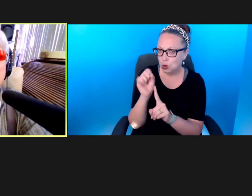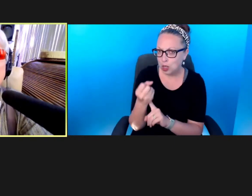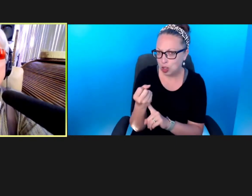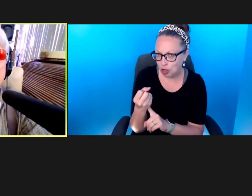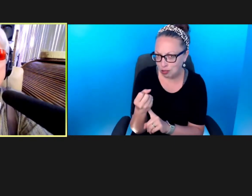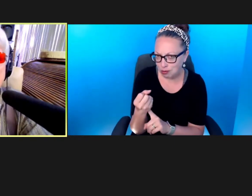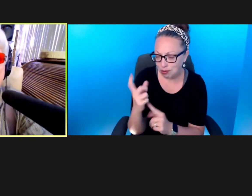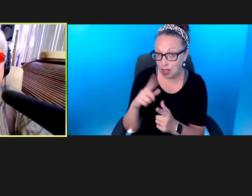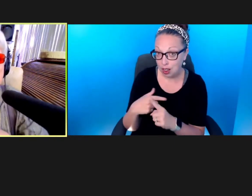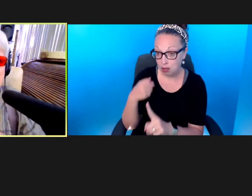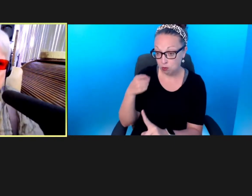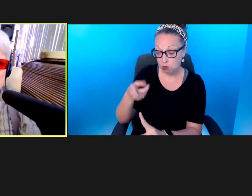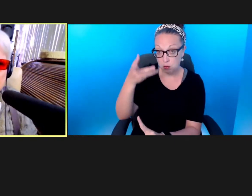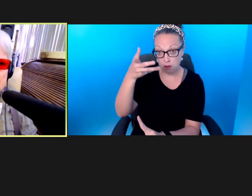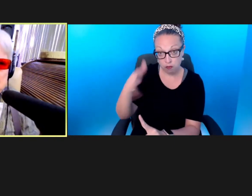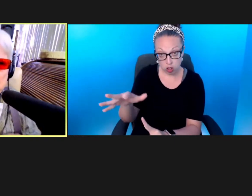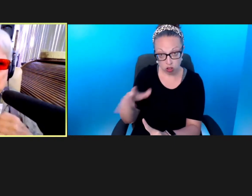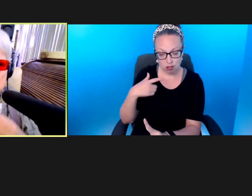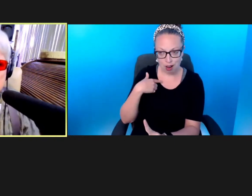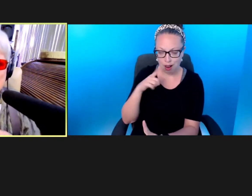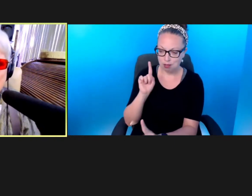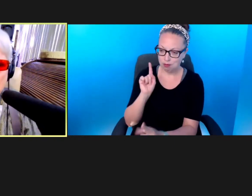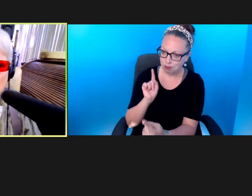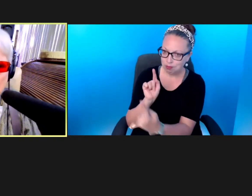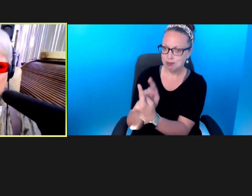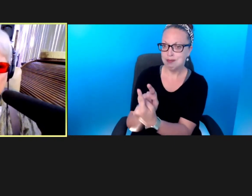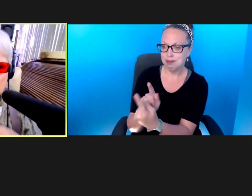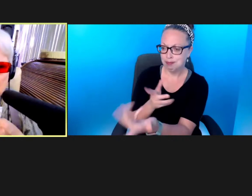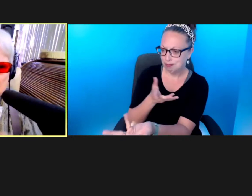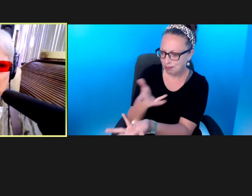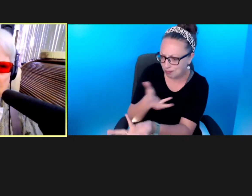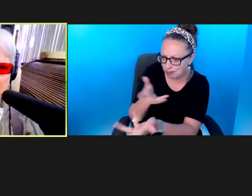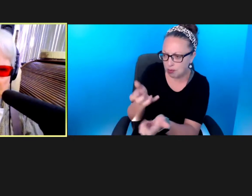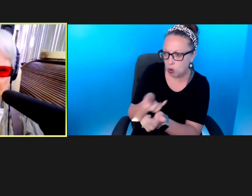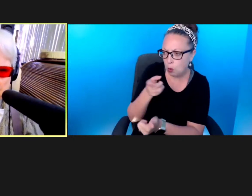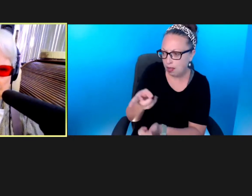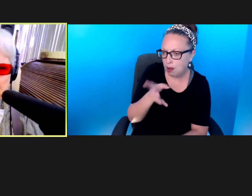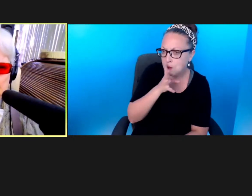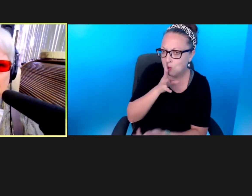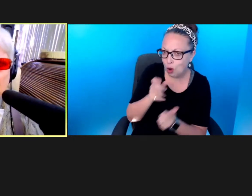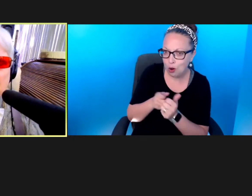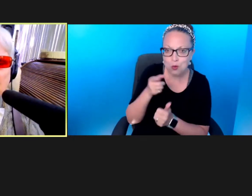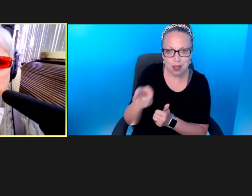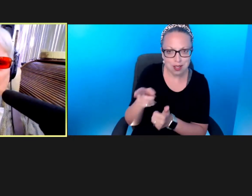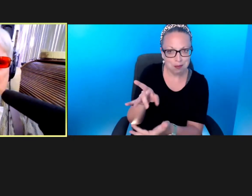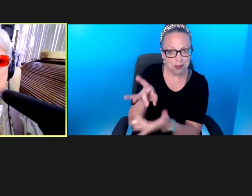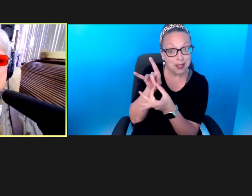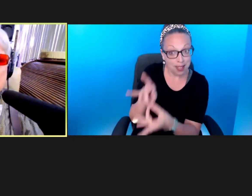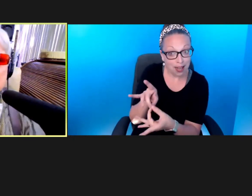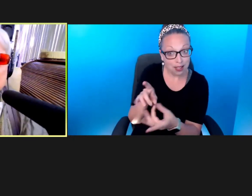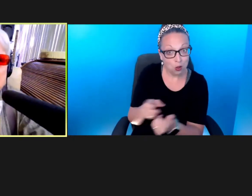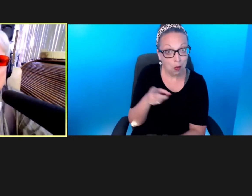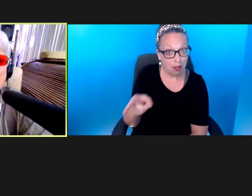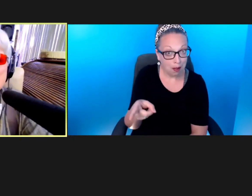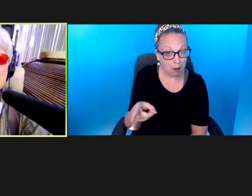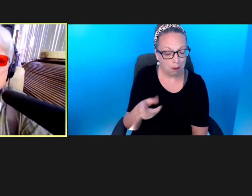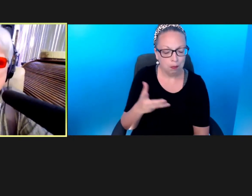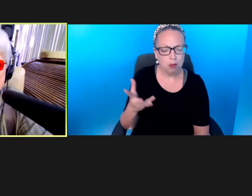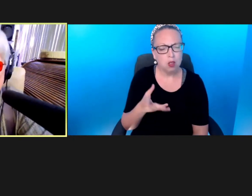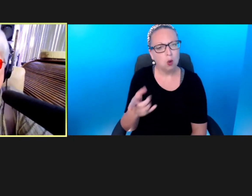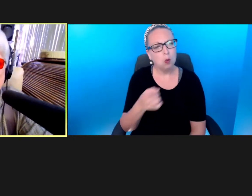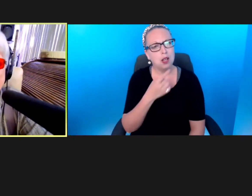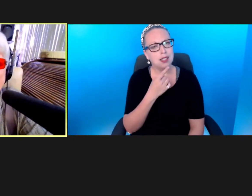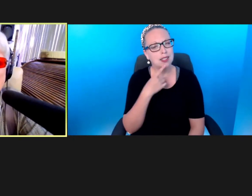stopped playing, engaged him, spoke to him one-on-one, really connected with him. And what he said